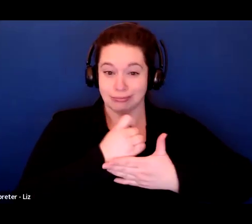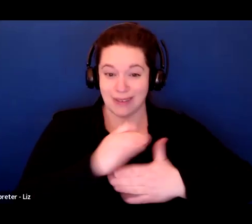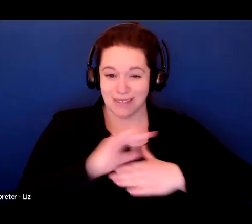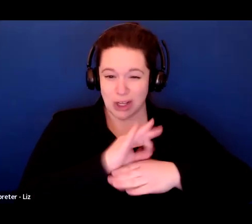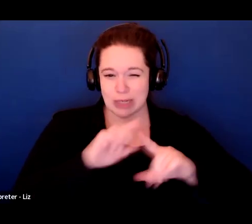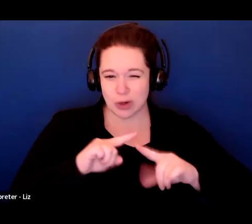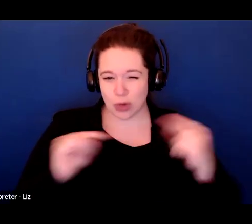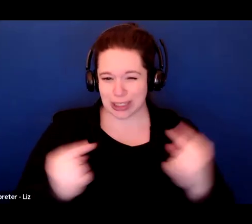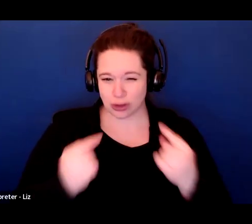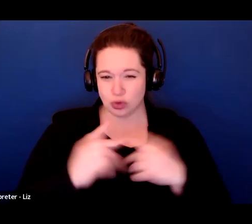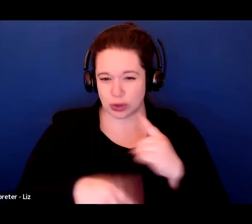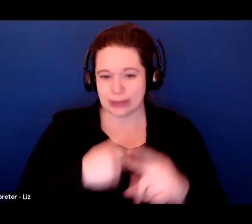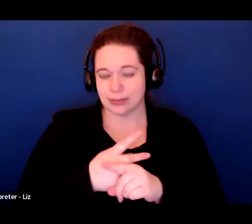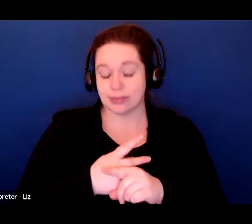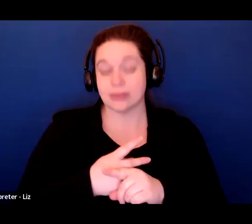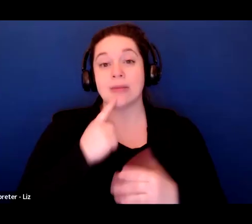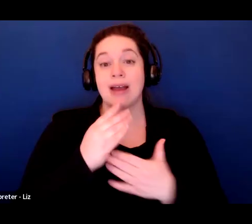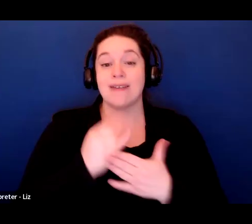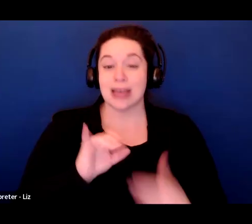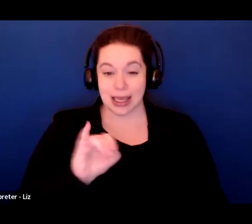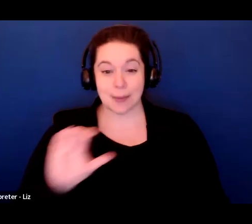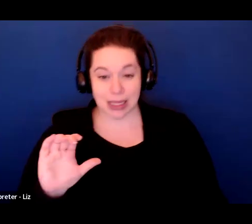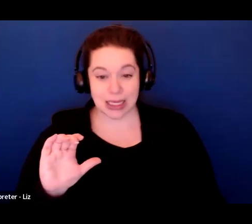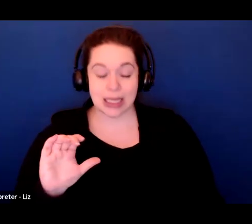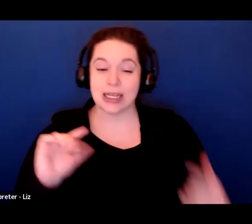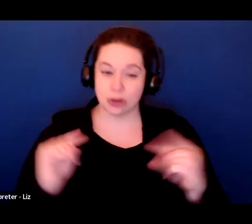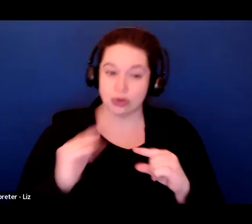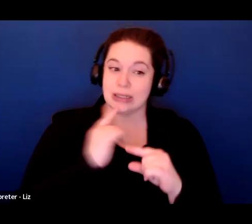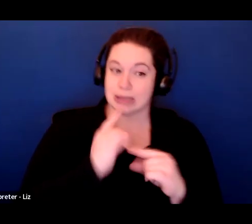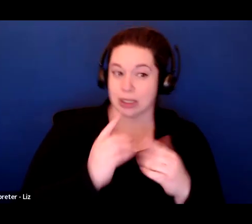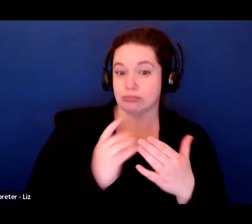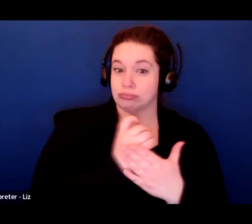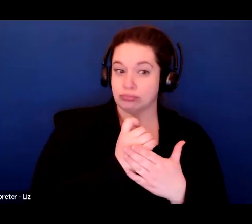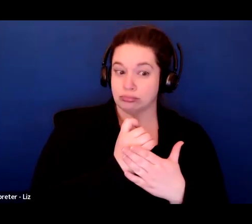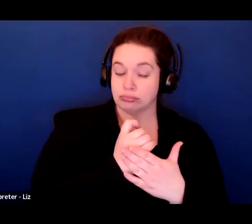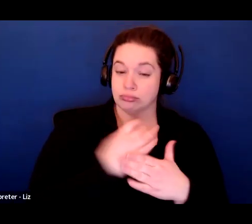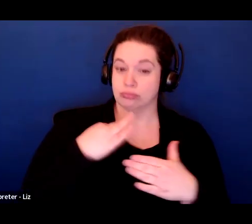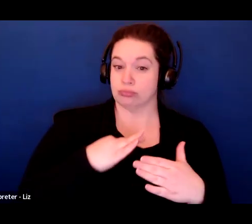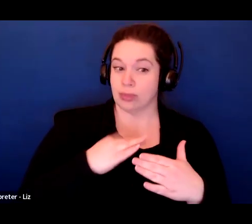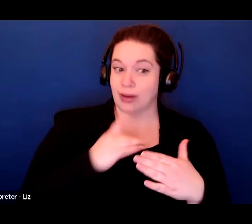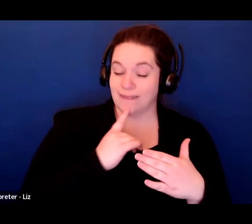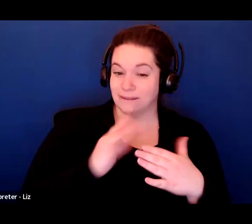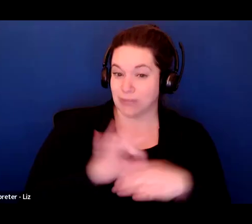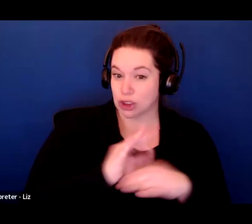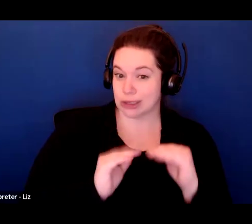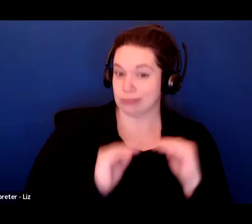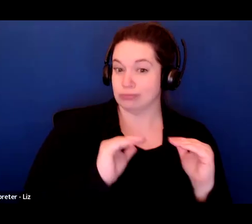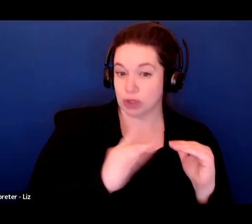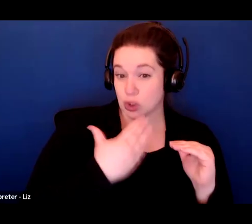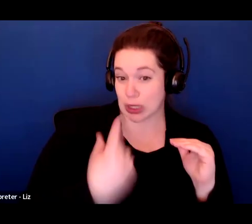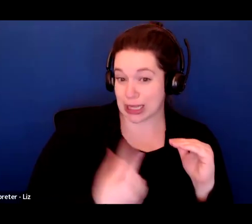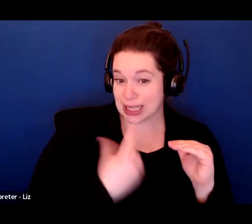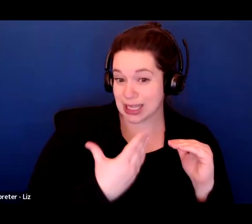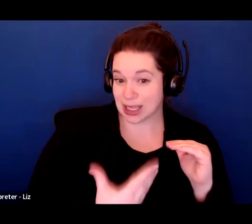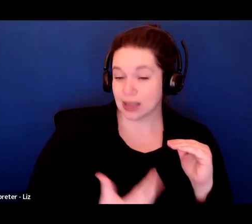Some people have incomplete injuries and they'll have some return of functions, which is always a good thing. Some people are doing